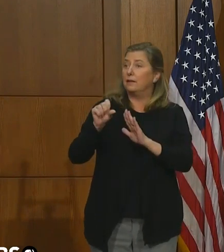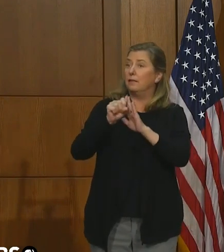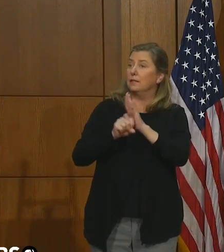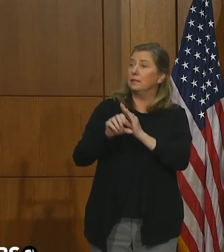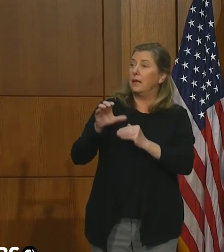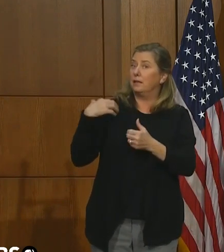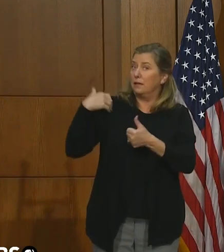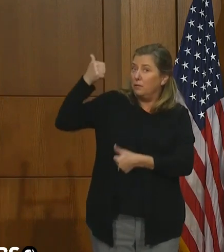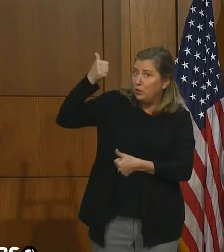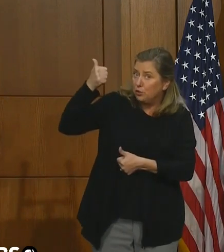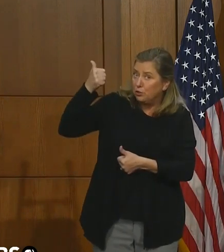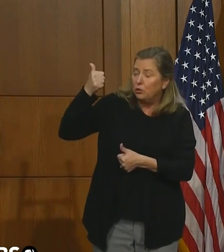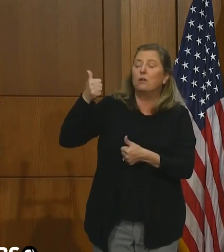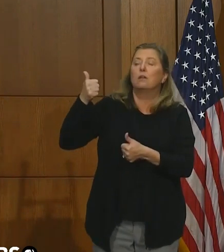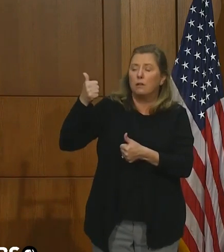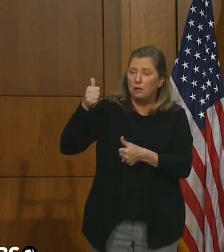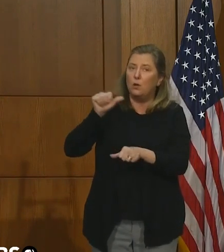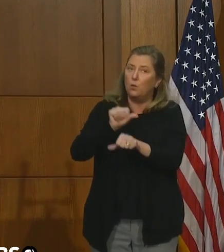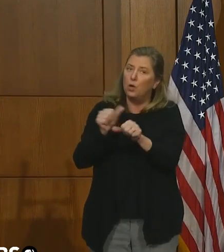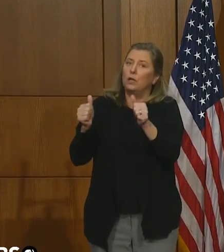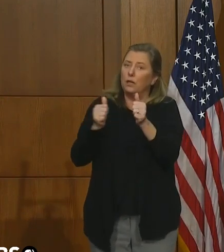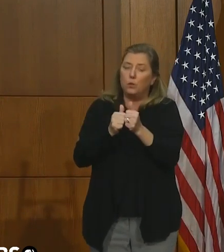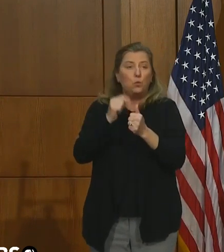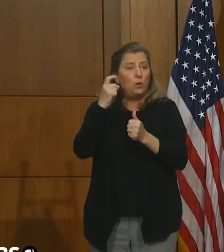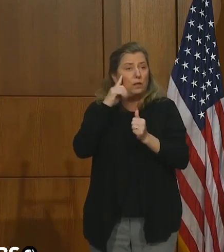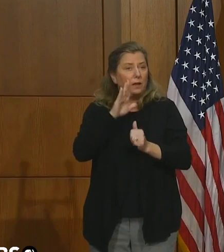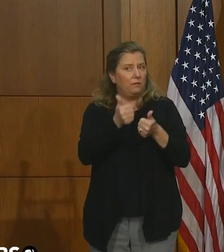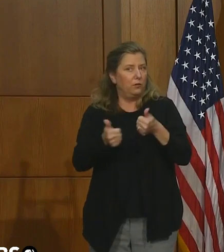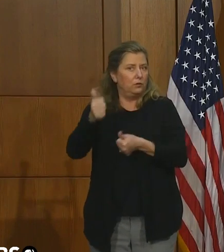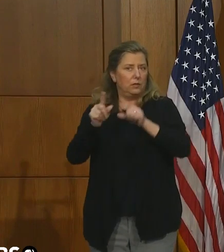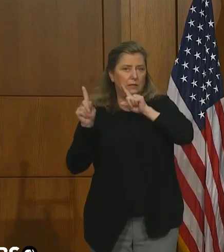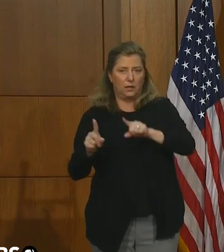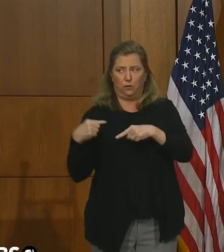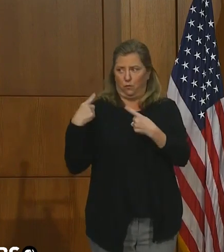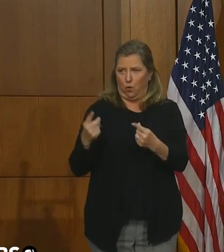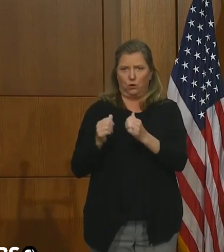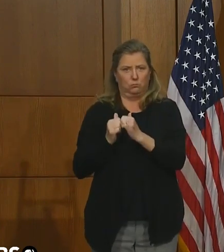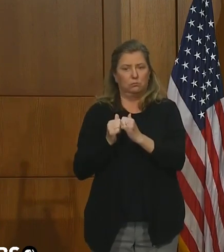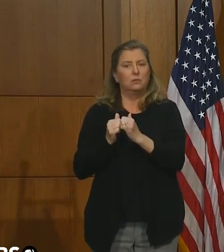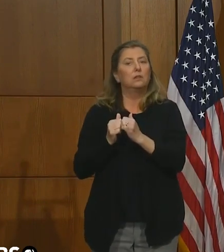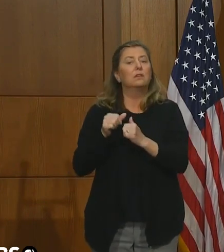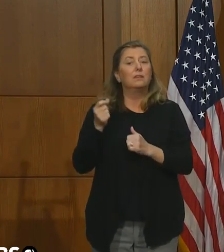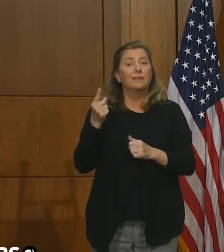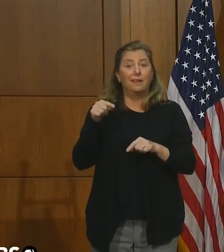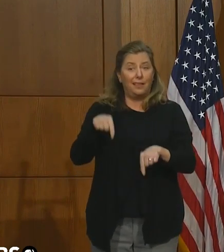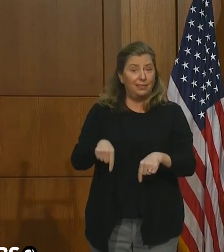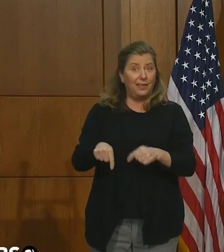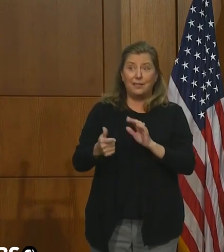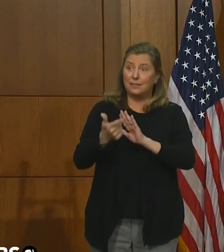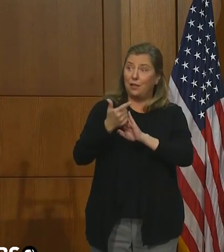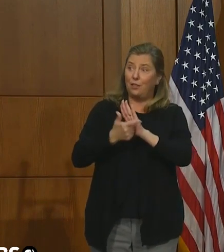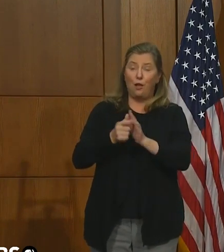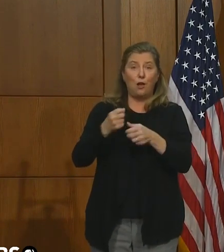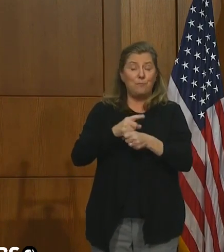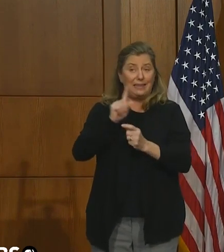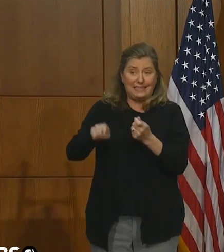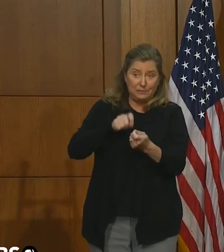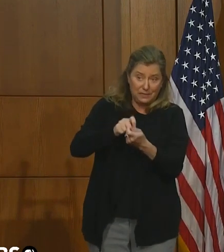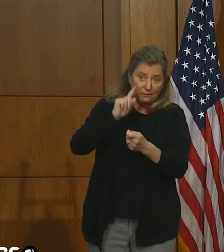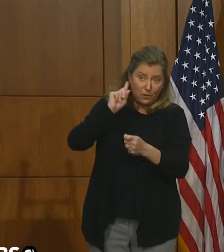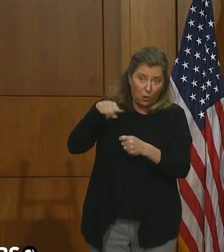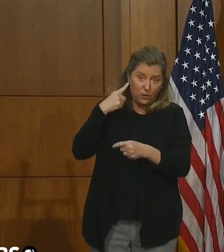Commissioner and in conjunction with the Governor's executive orders to date. It was not created specifically for Executive